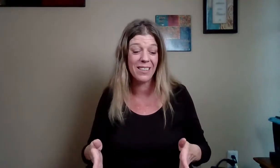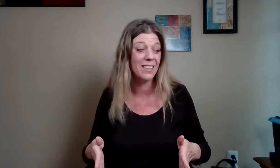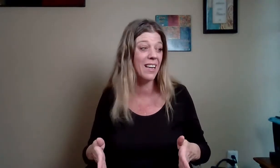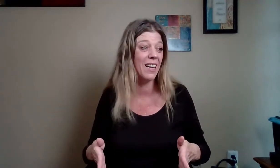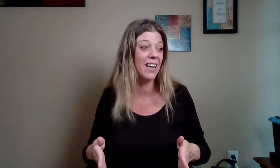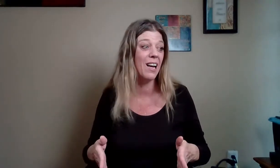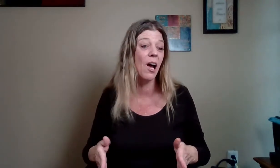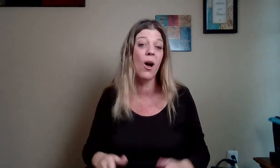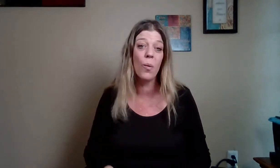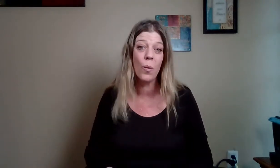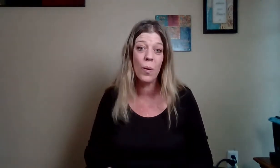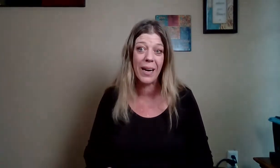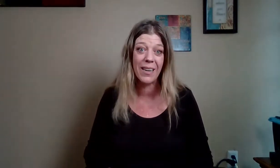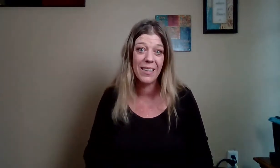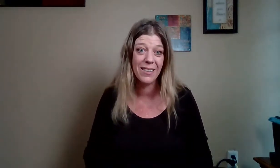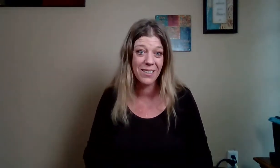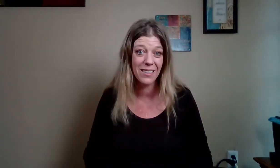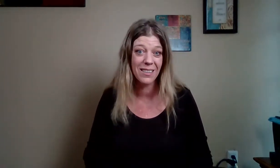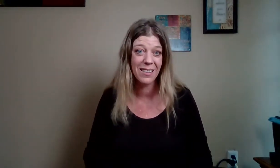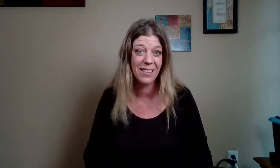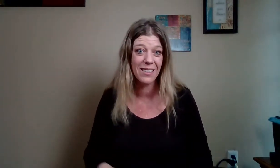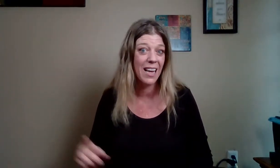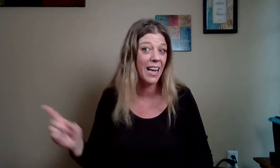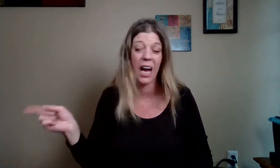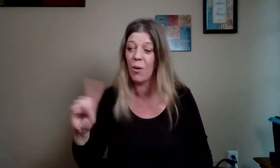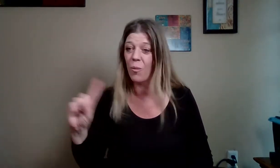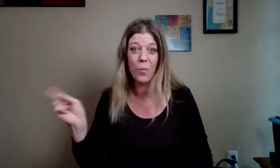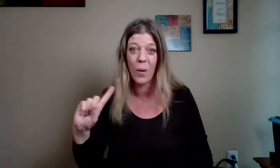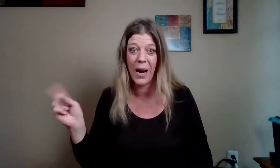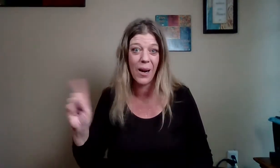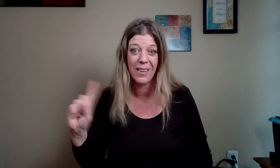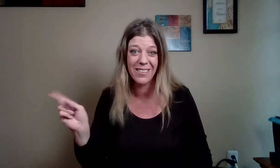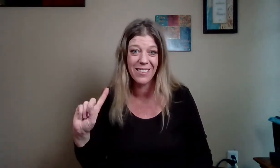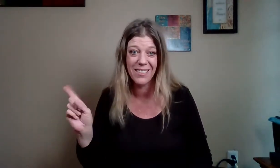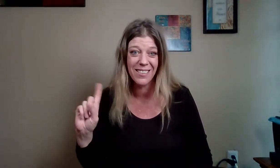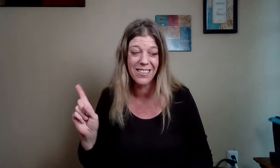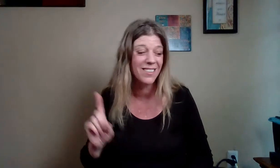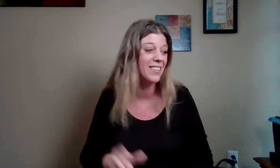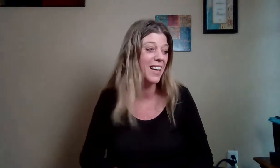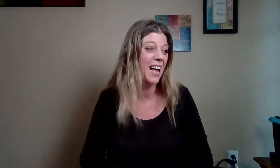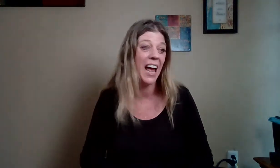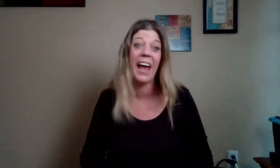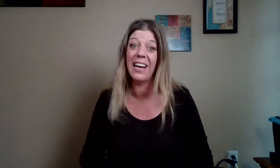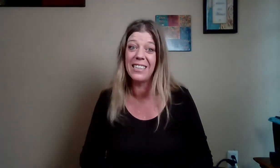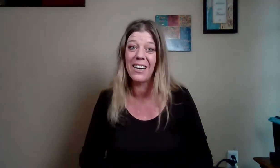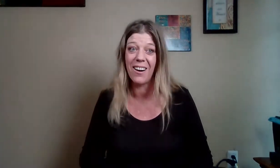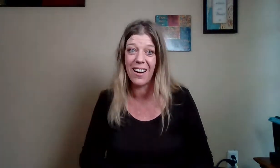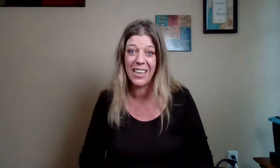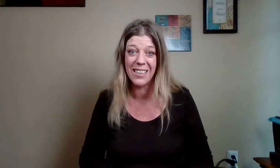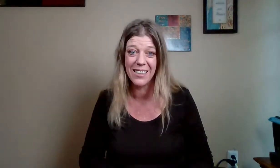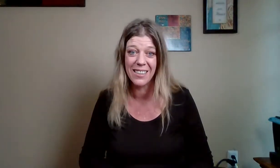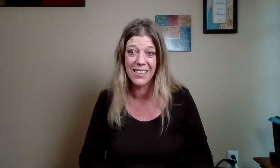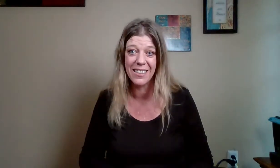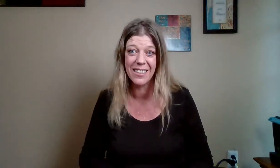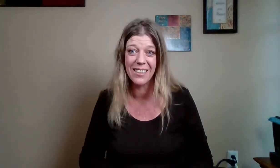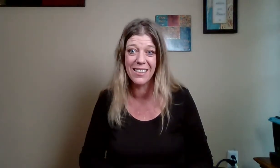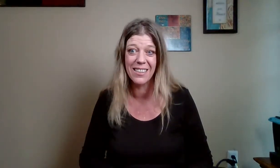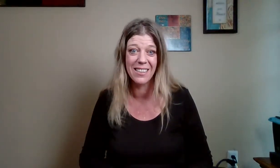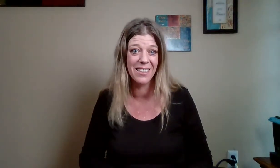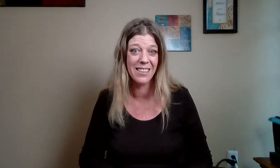House. Where? Yeah, where? And on.